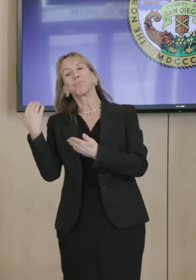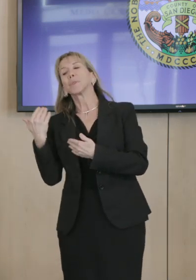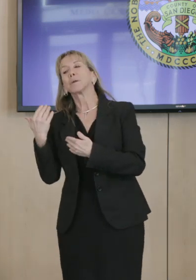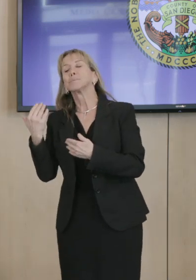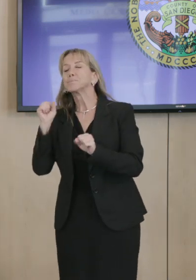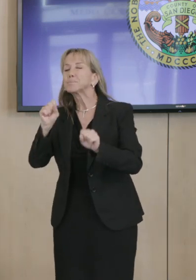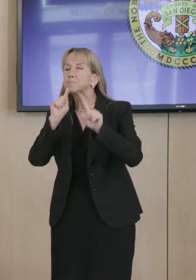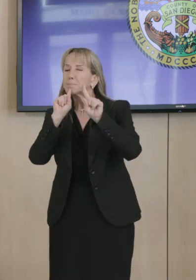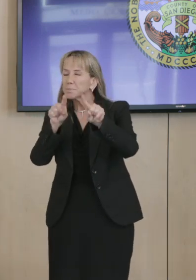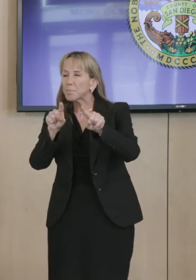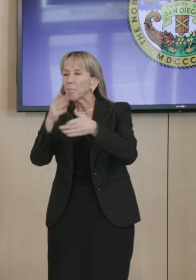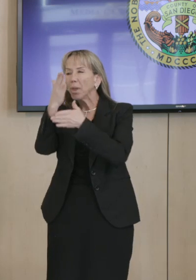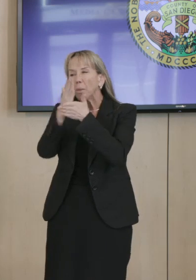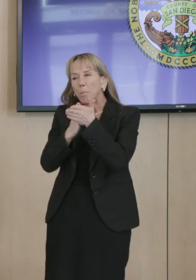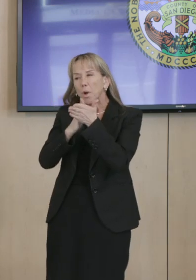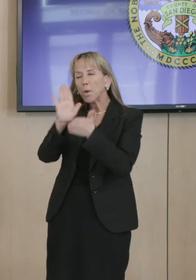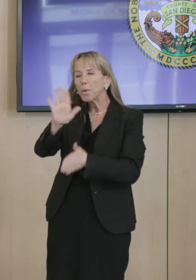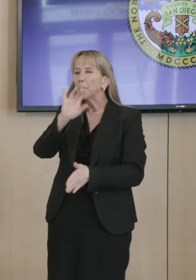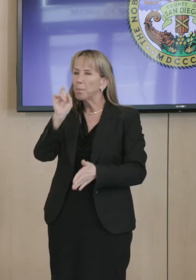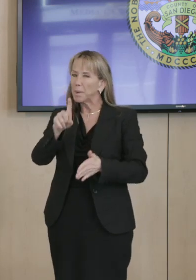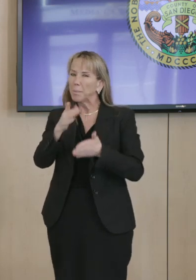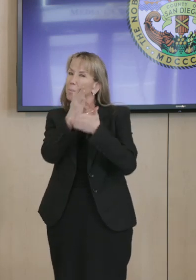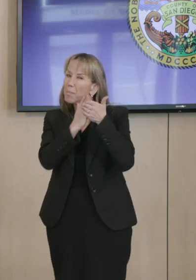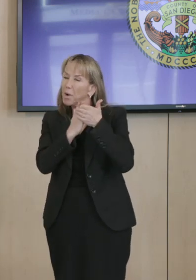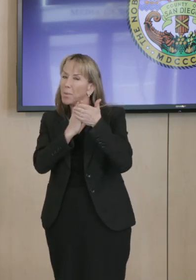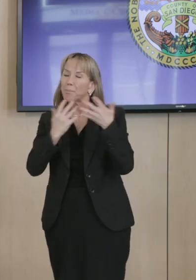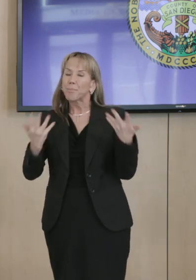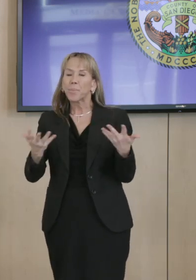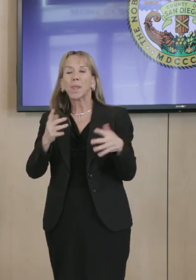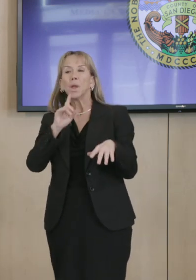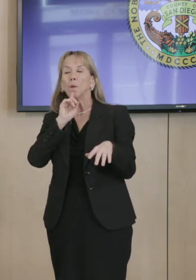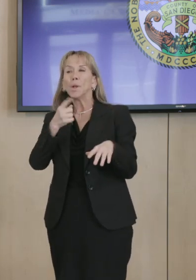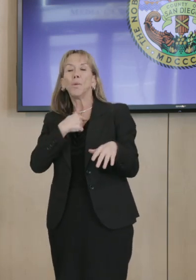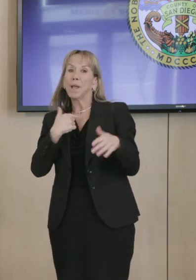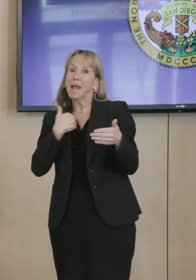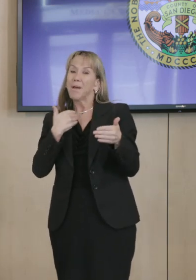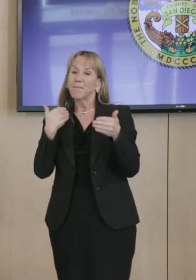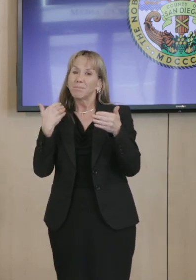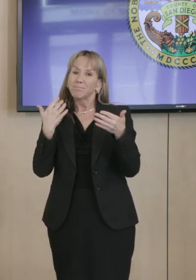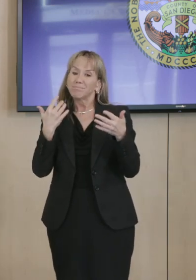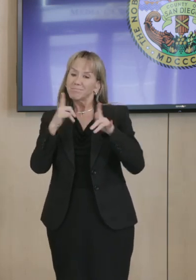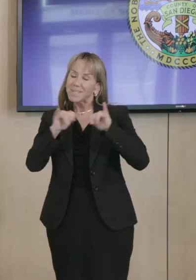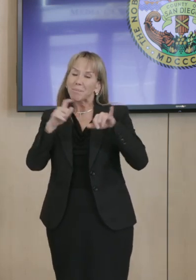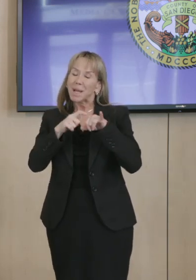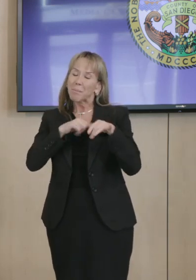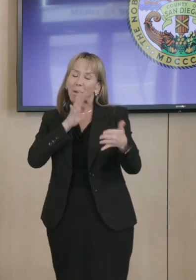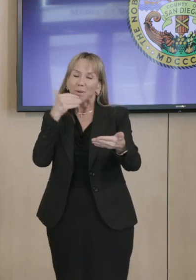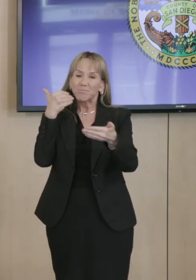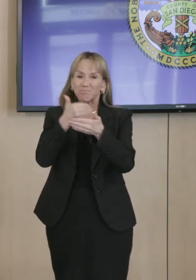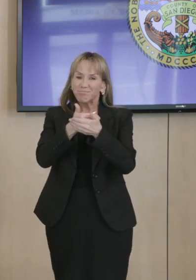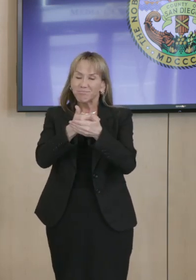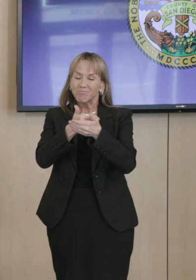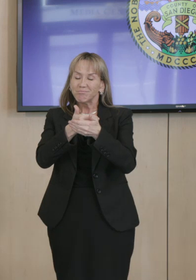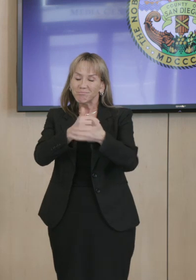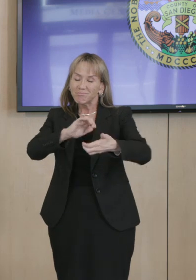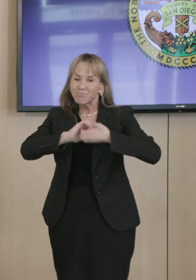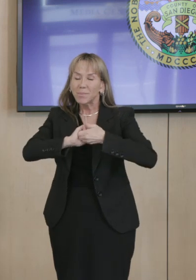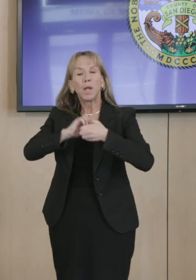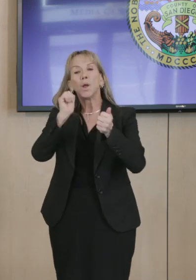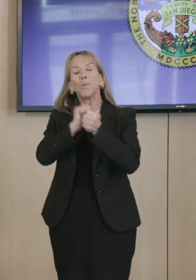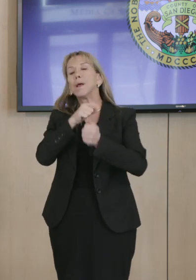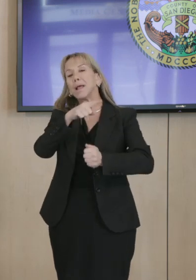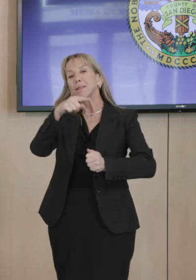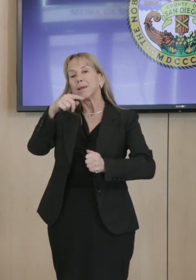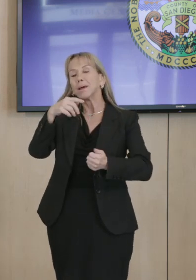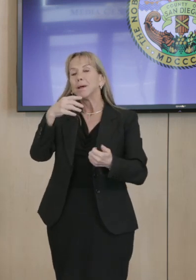I can answer part of that question. I can tell you it gives me a chance to highlight our close cooperation with the Mexican health officials in Baja